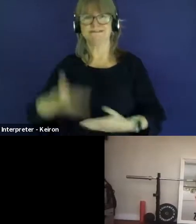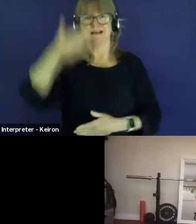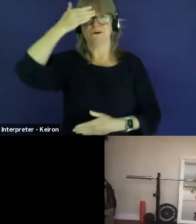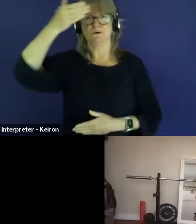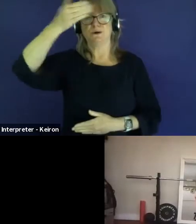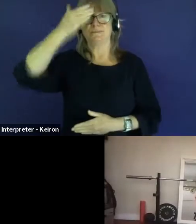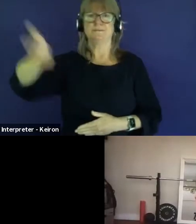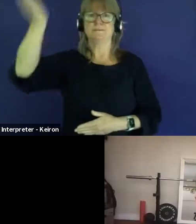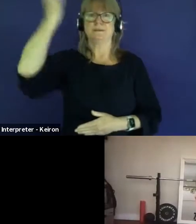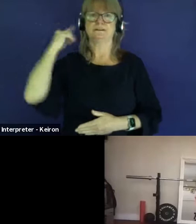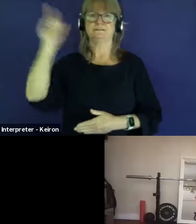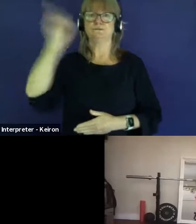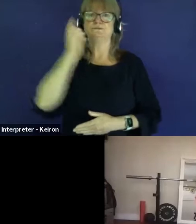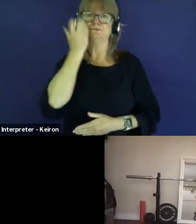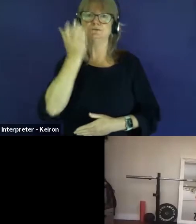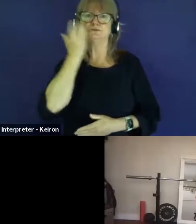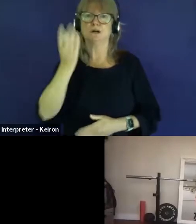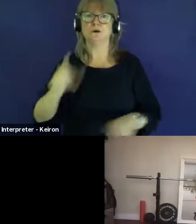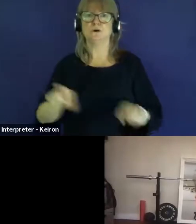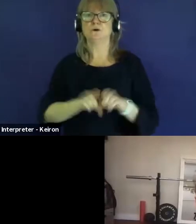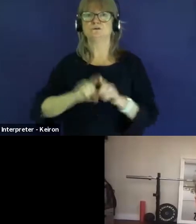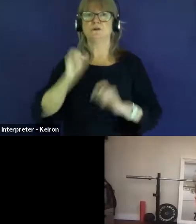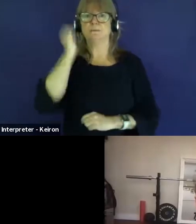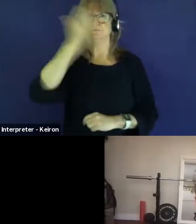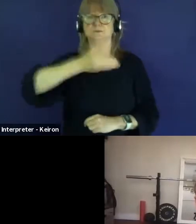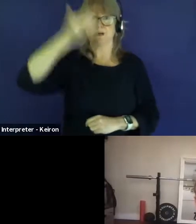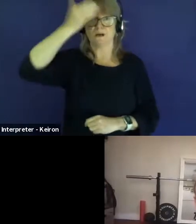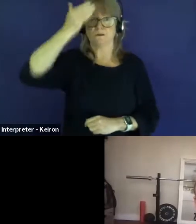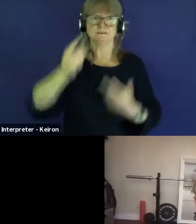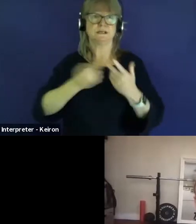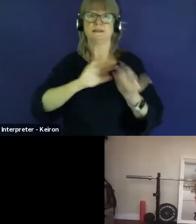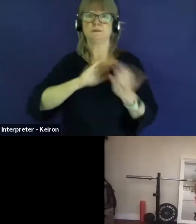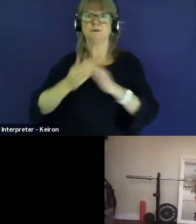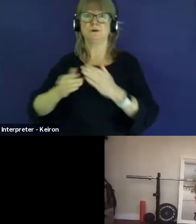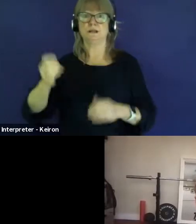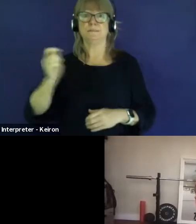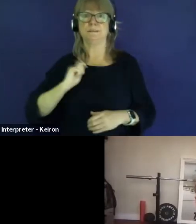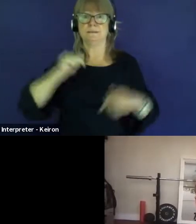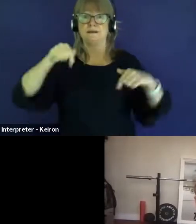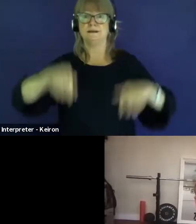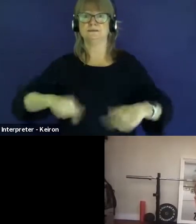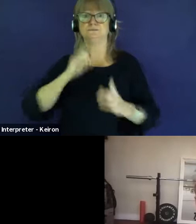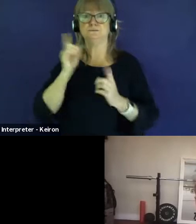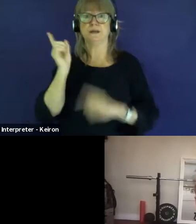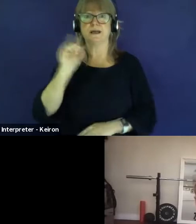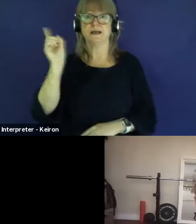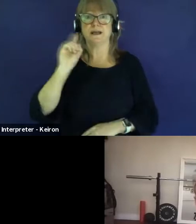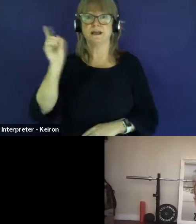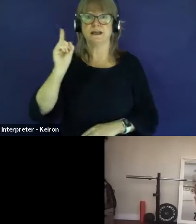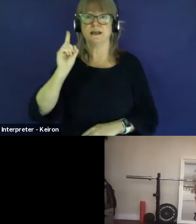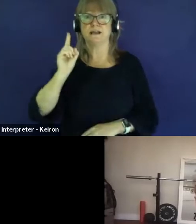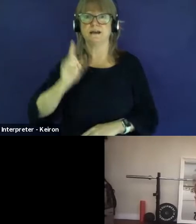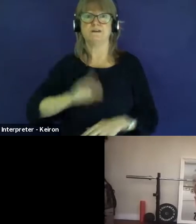as Aboriginal elders and members of other communities who are meeting us here today and across all the